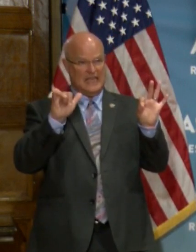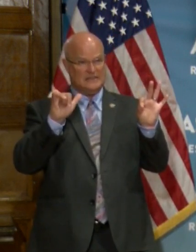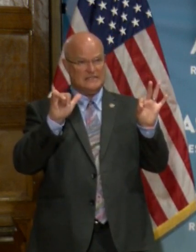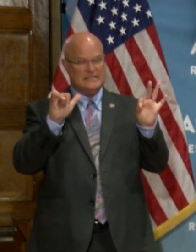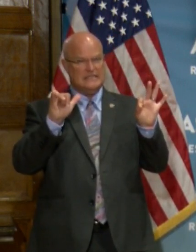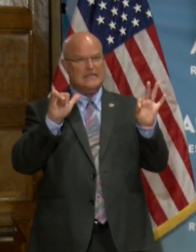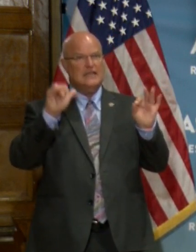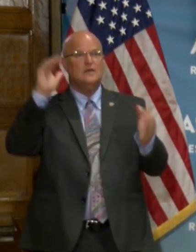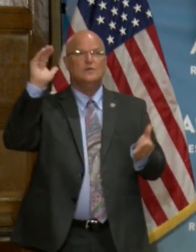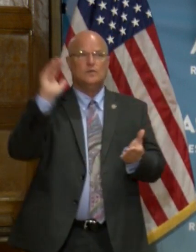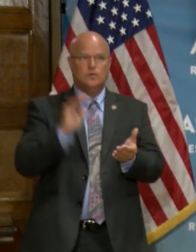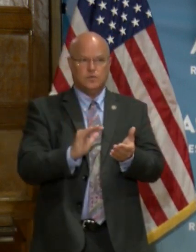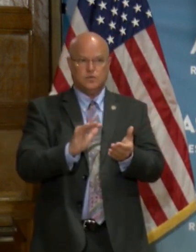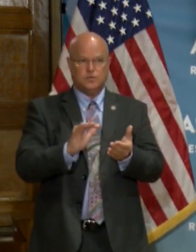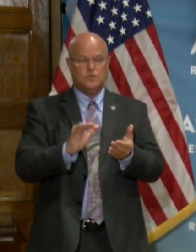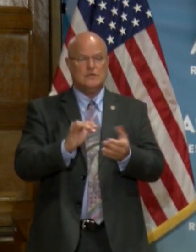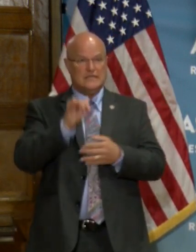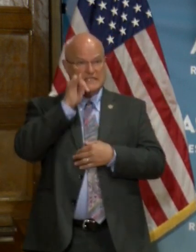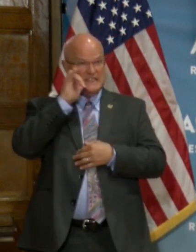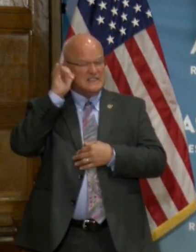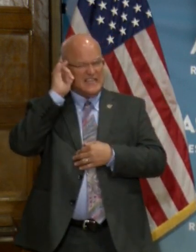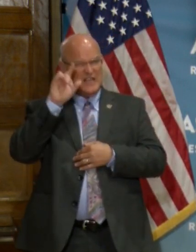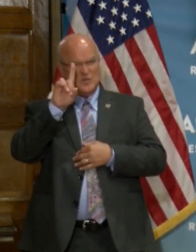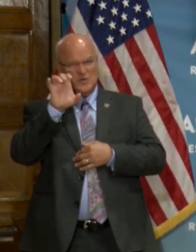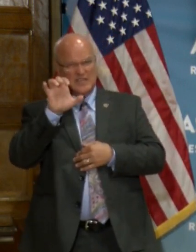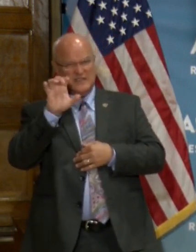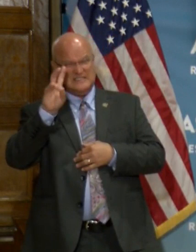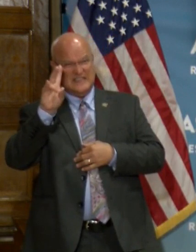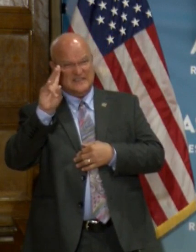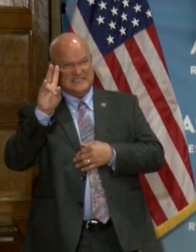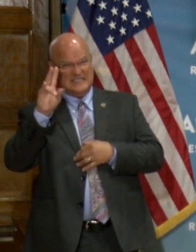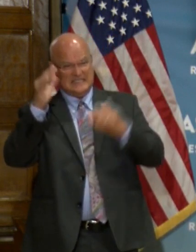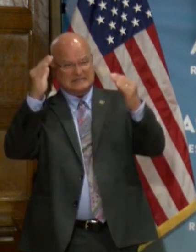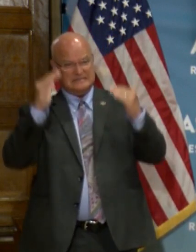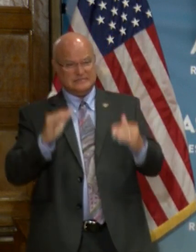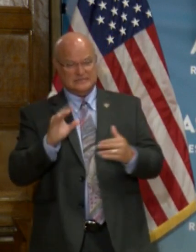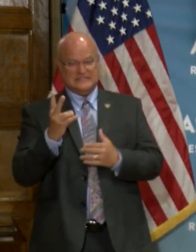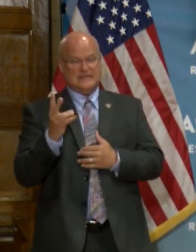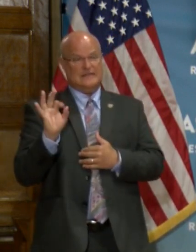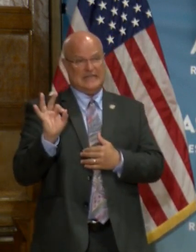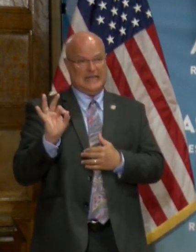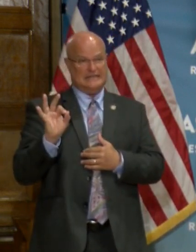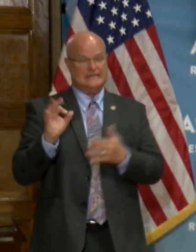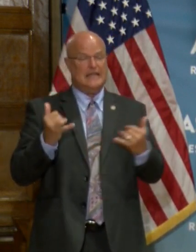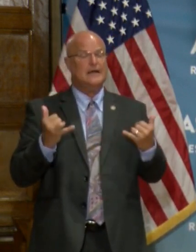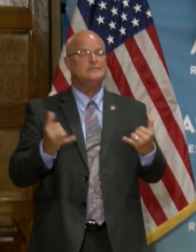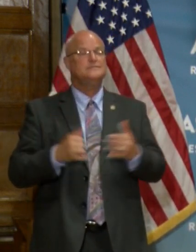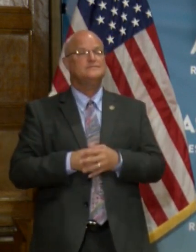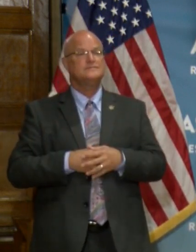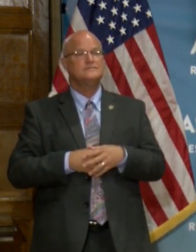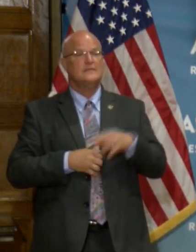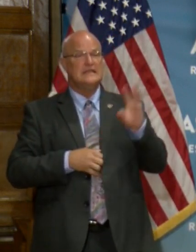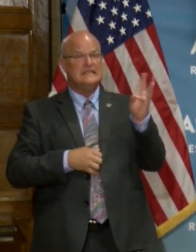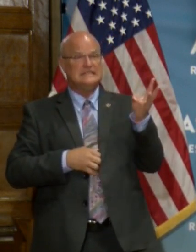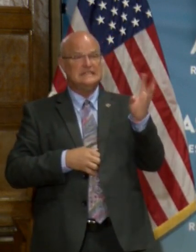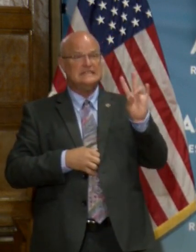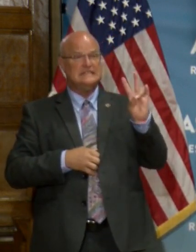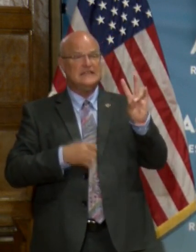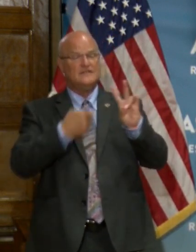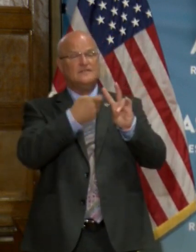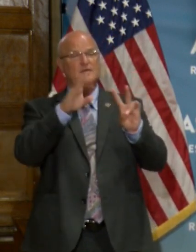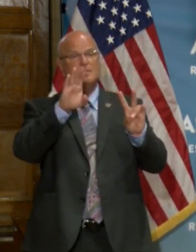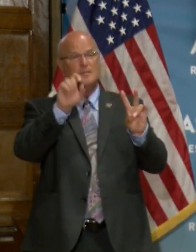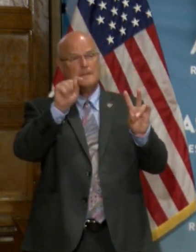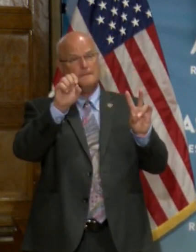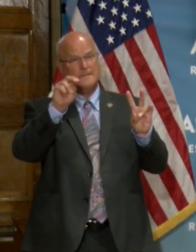down significantly from yesterday. Yesterday we had 117 from Washington County. We have 67 from Benton